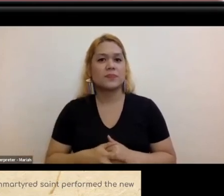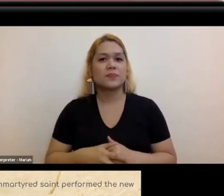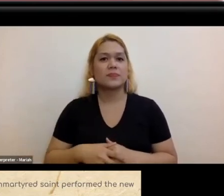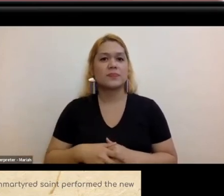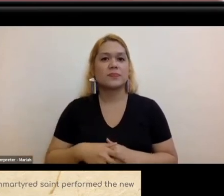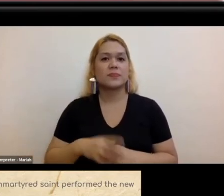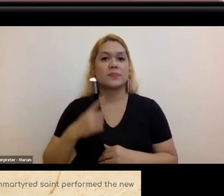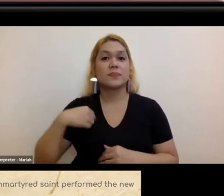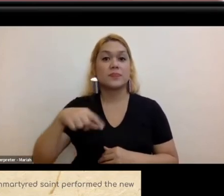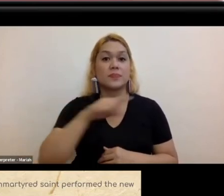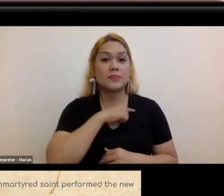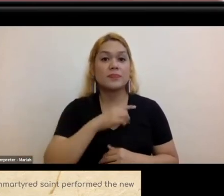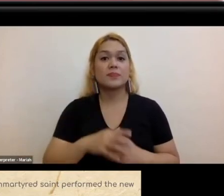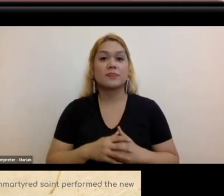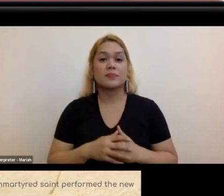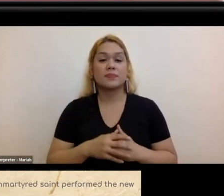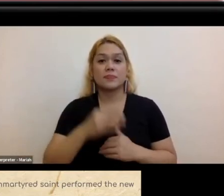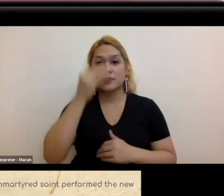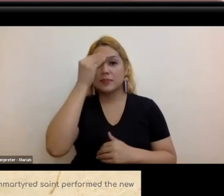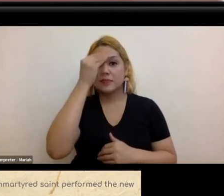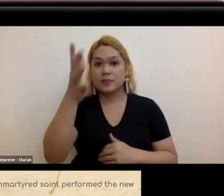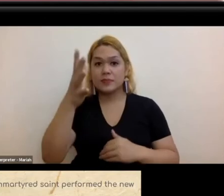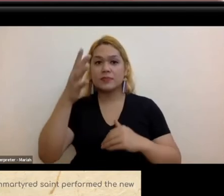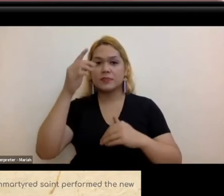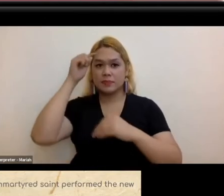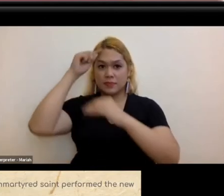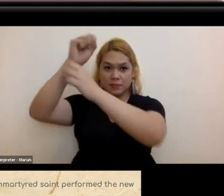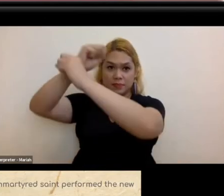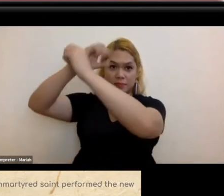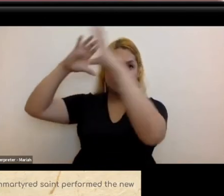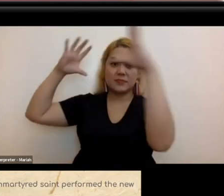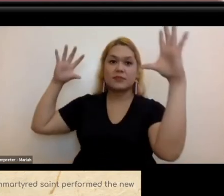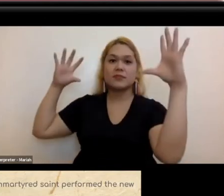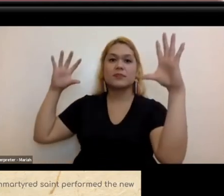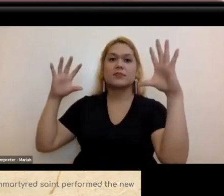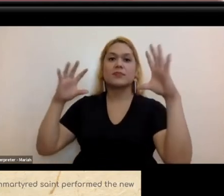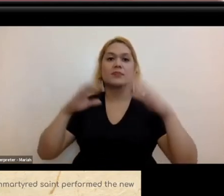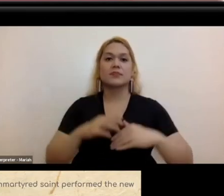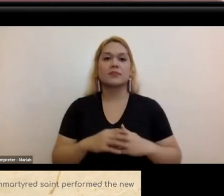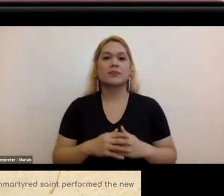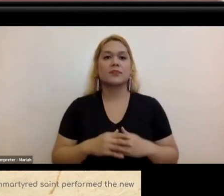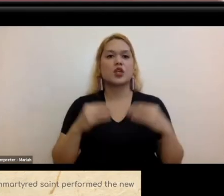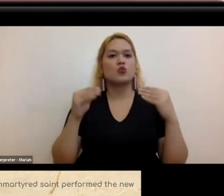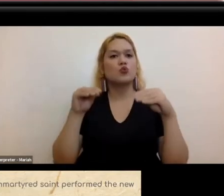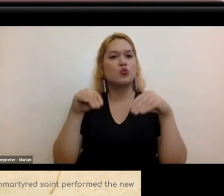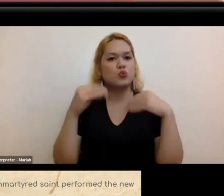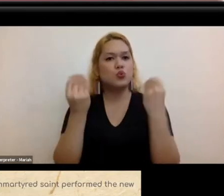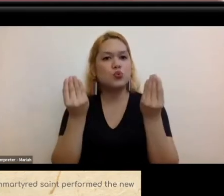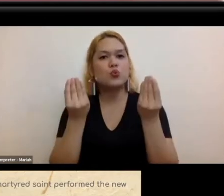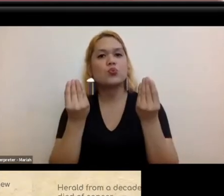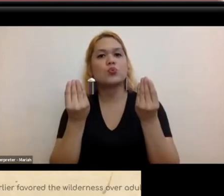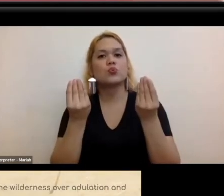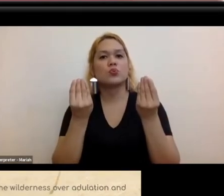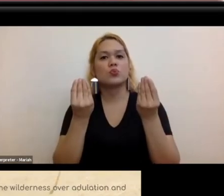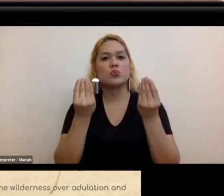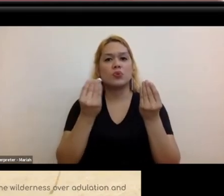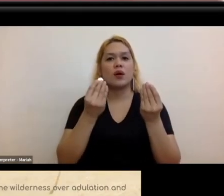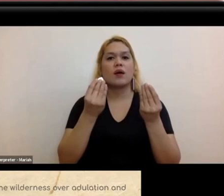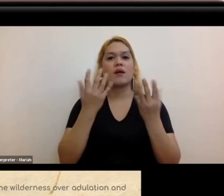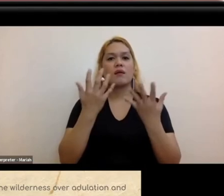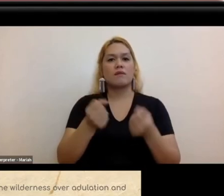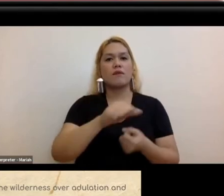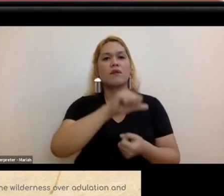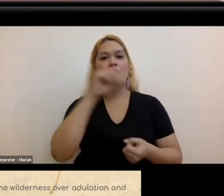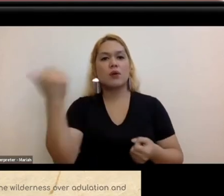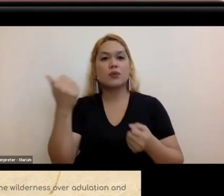prophet's visions. The prophet was teenaged savior to another's herald. From a decade